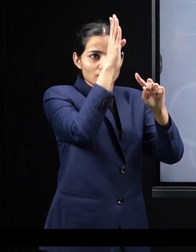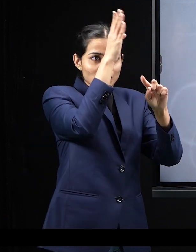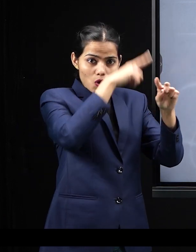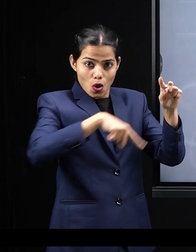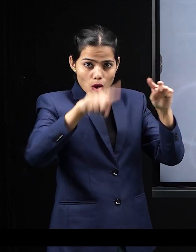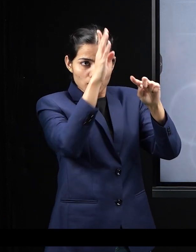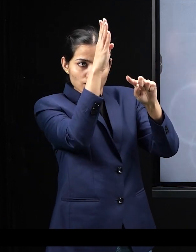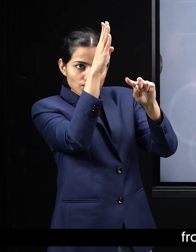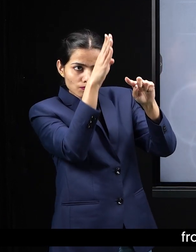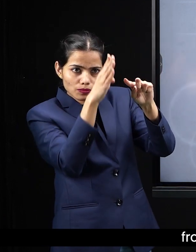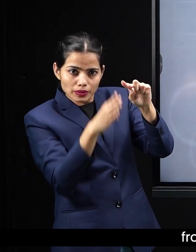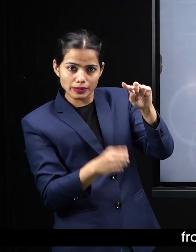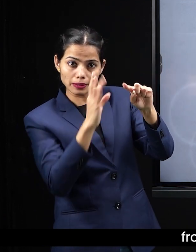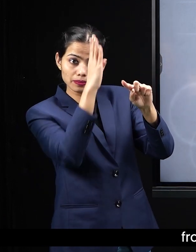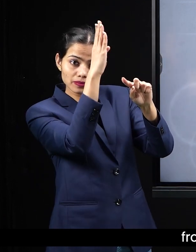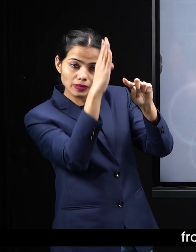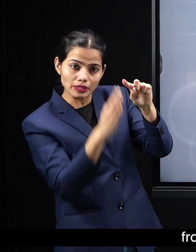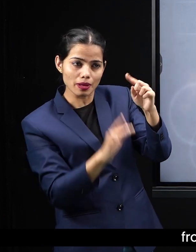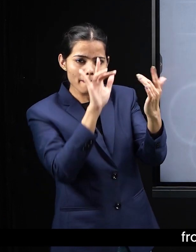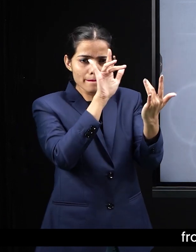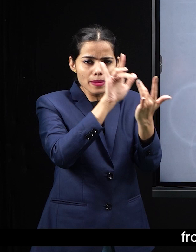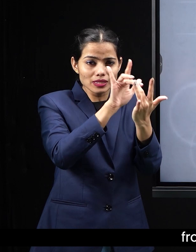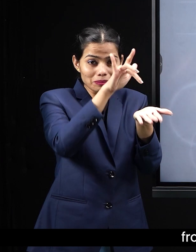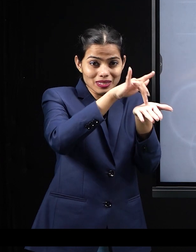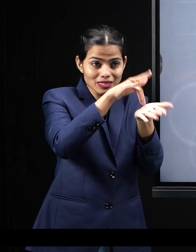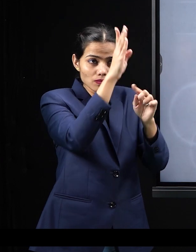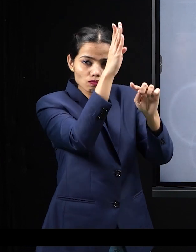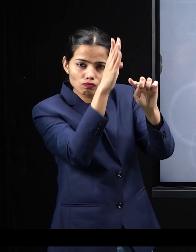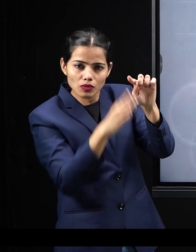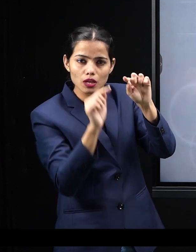The perpendicular from the center of a circle to a chord bisect the chord.